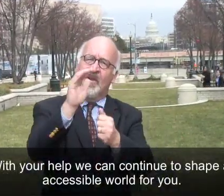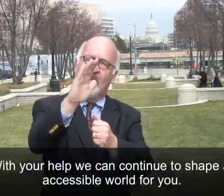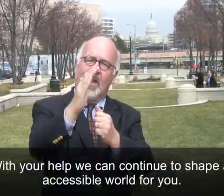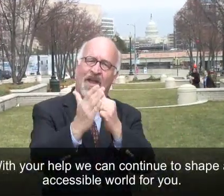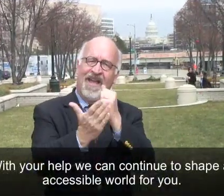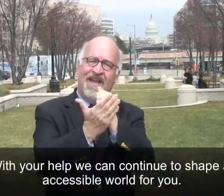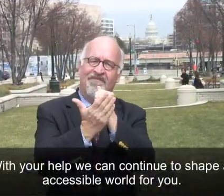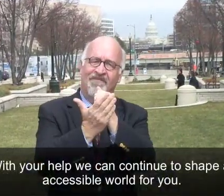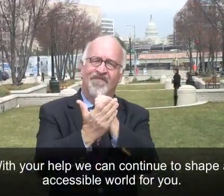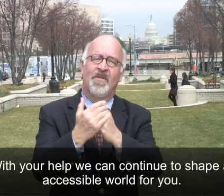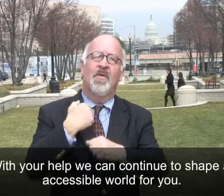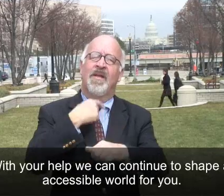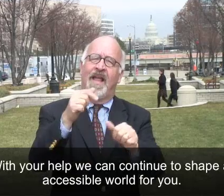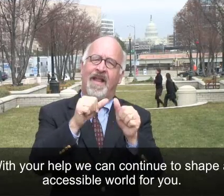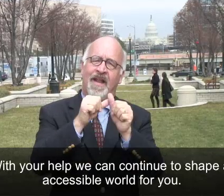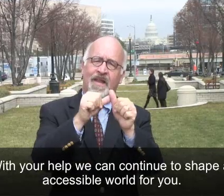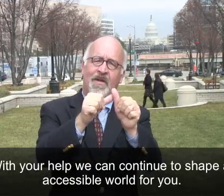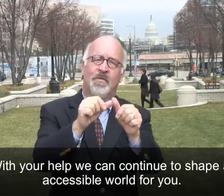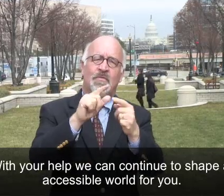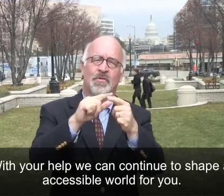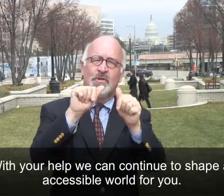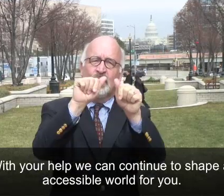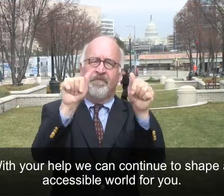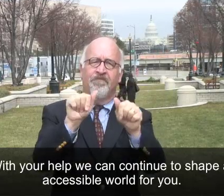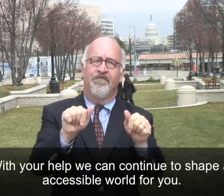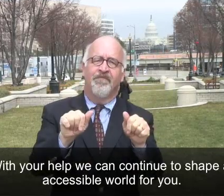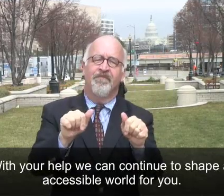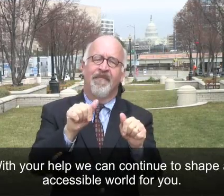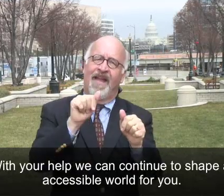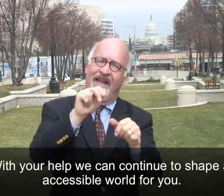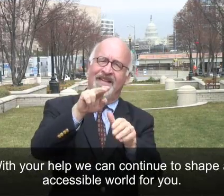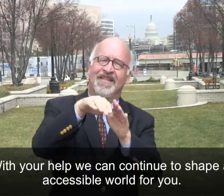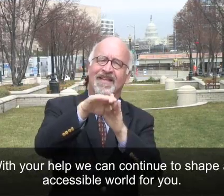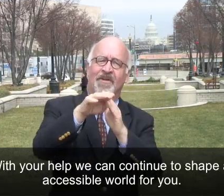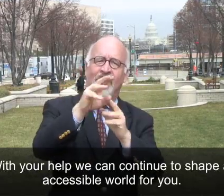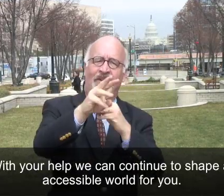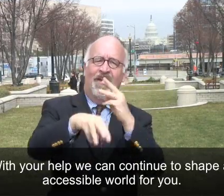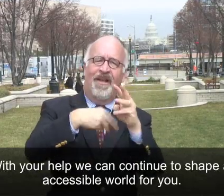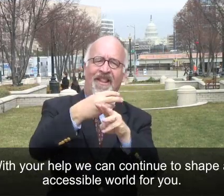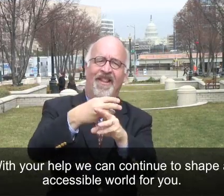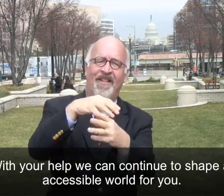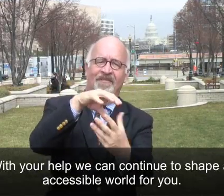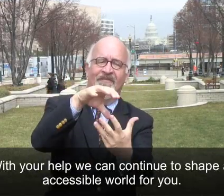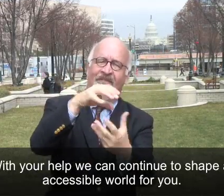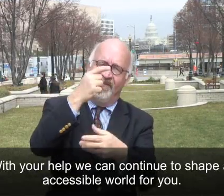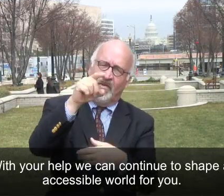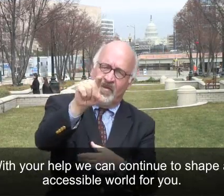With your help, we can continue to shape an accessible world for